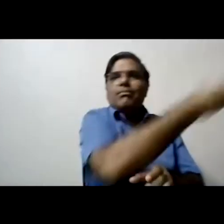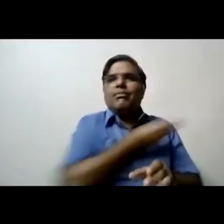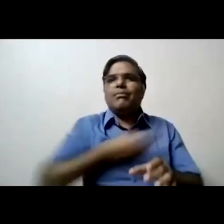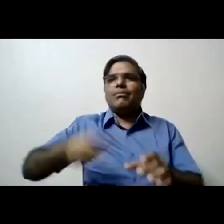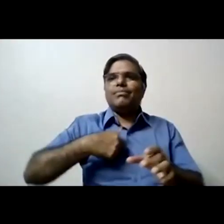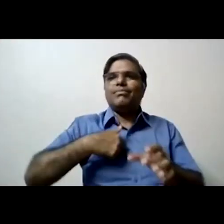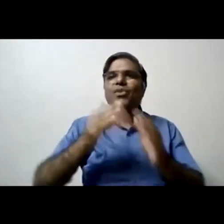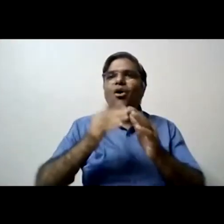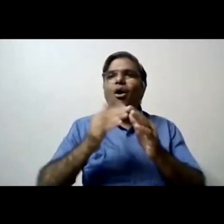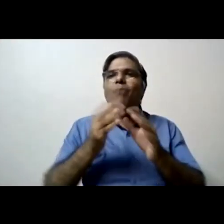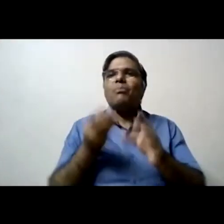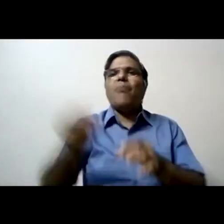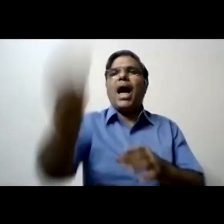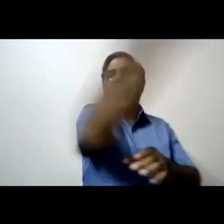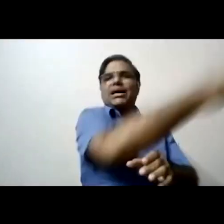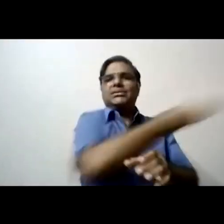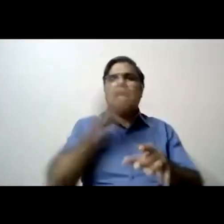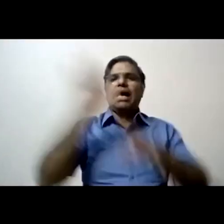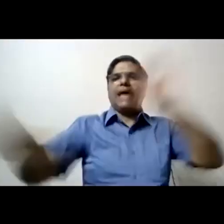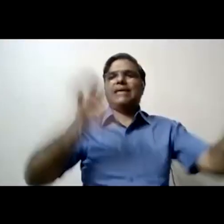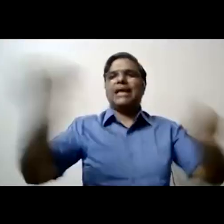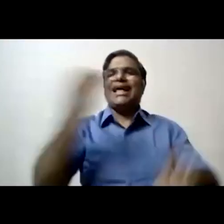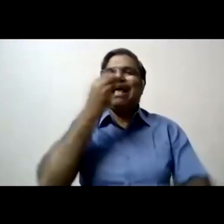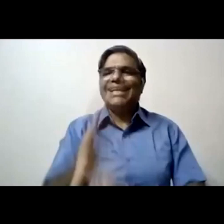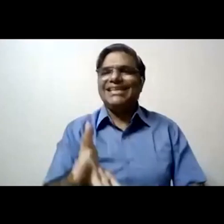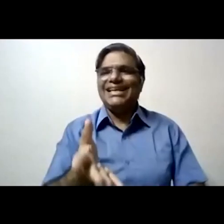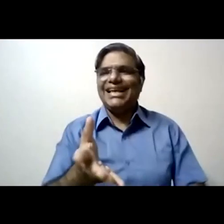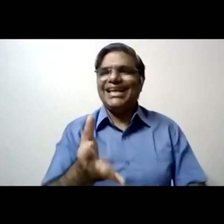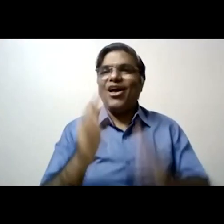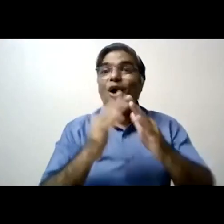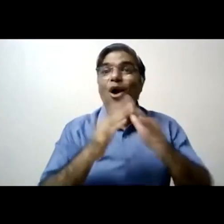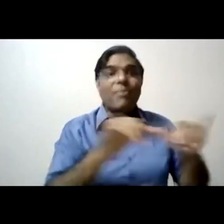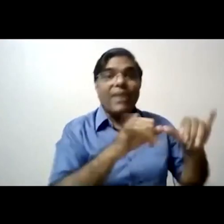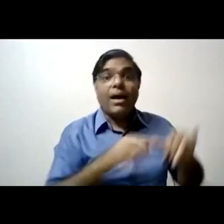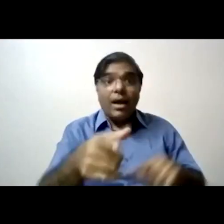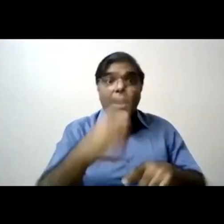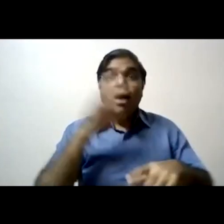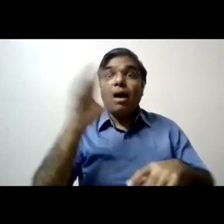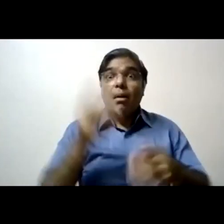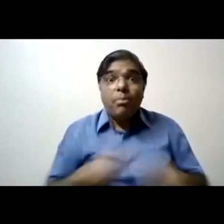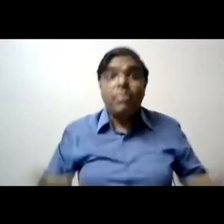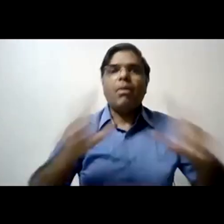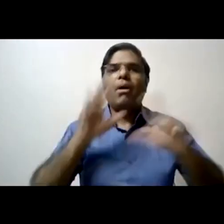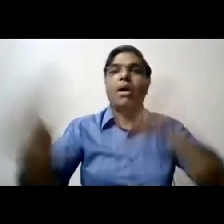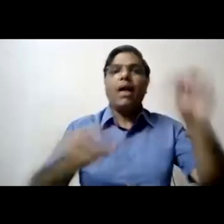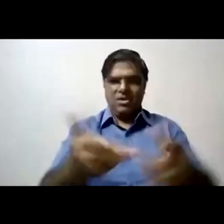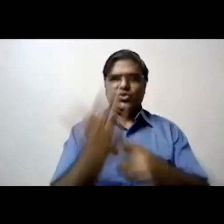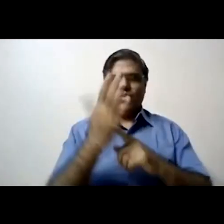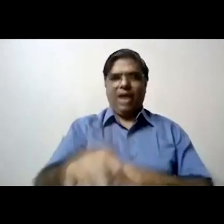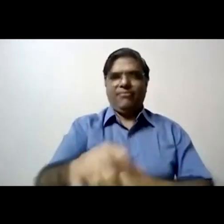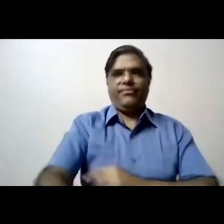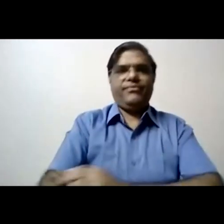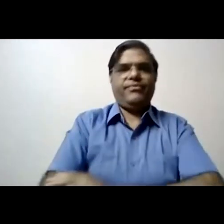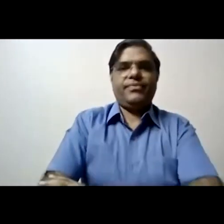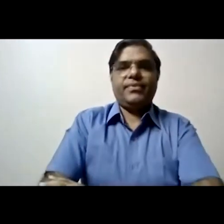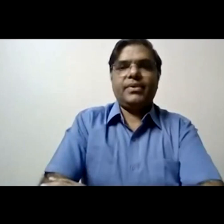with 11. So people who are living in particular place, they have to mention the PIN code so that it would be easier